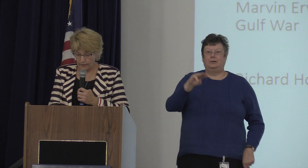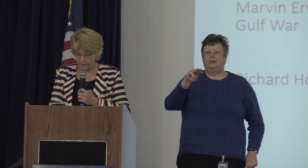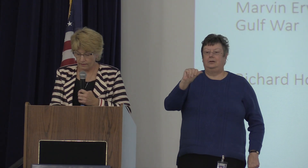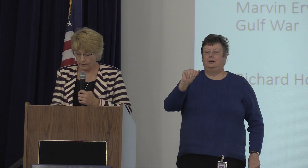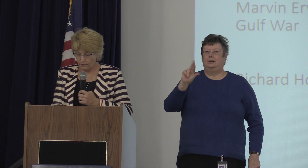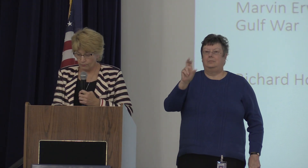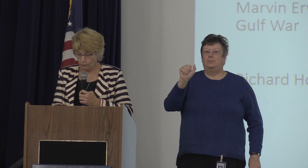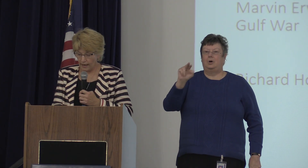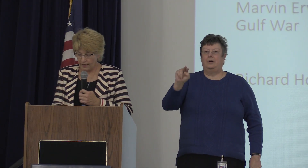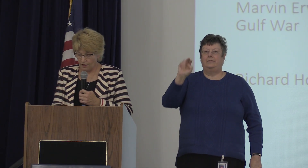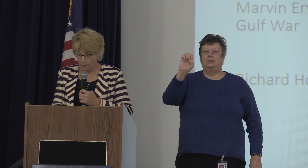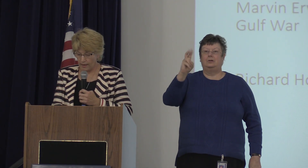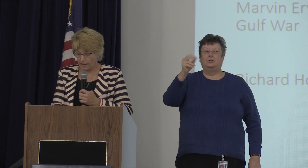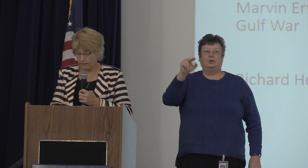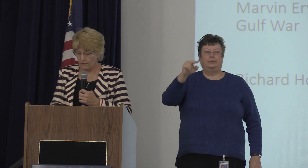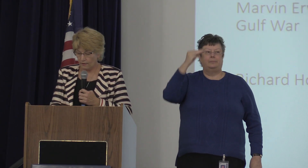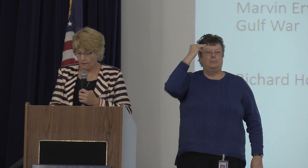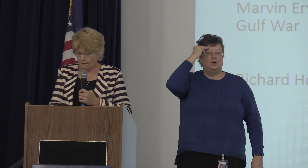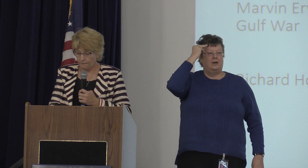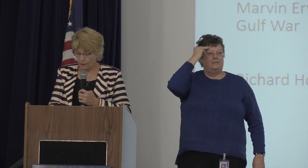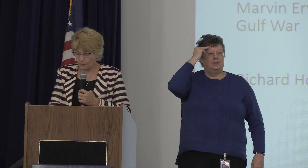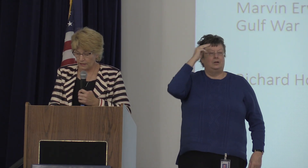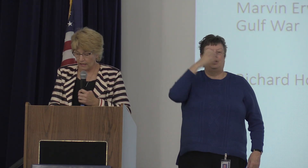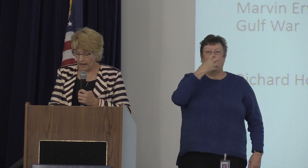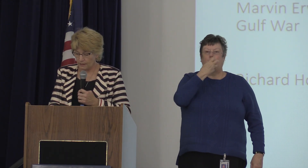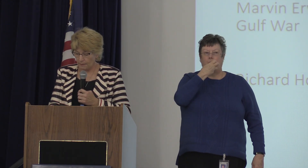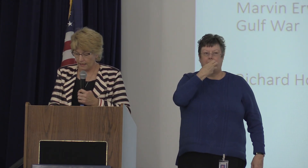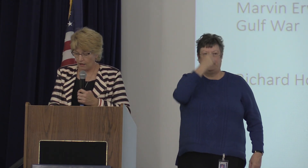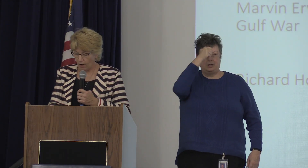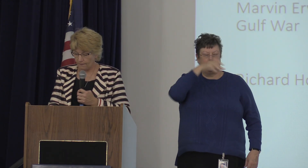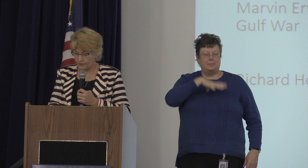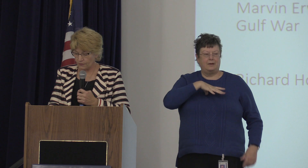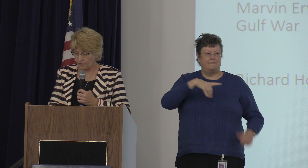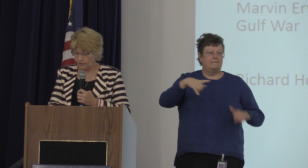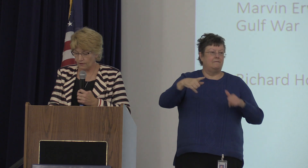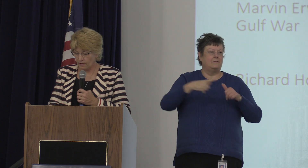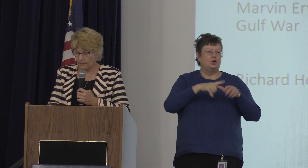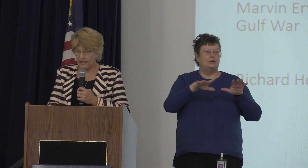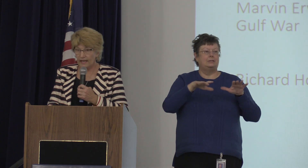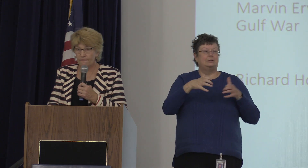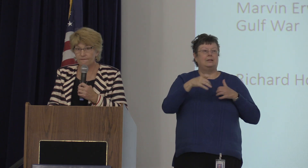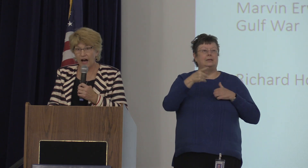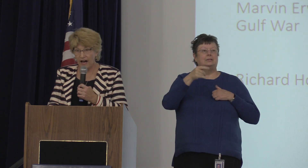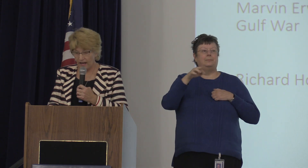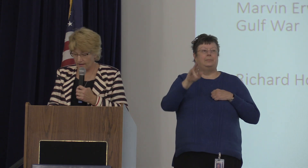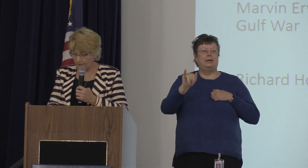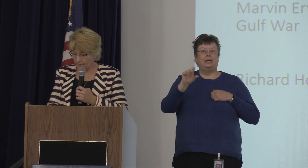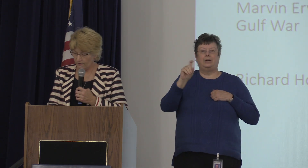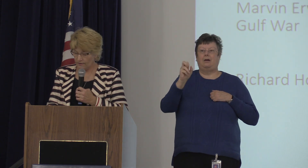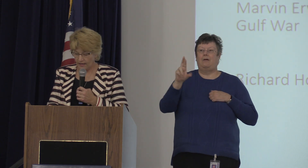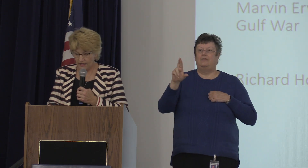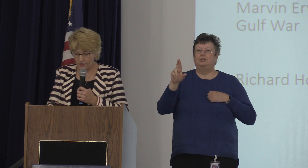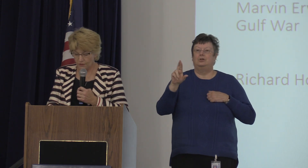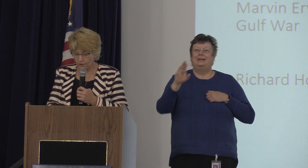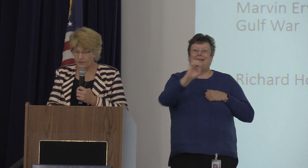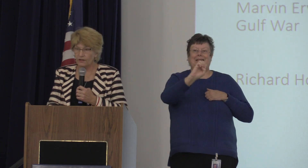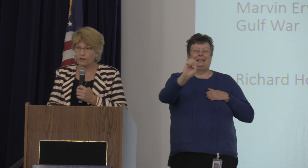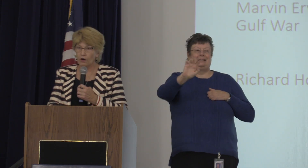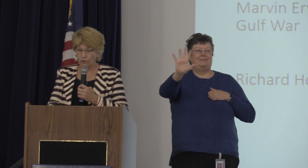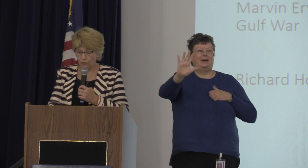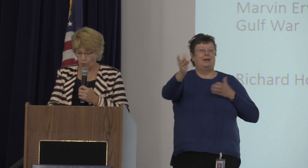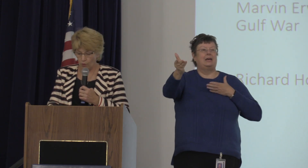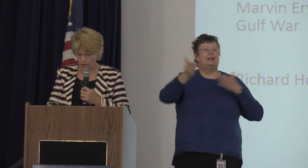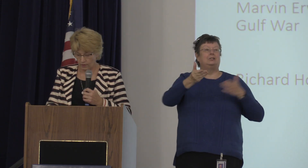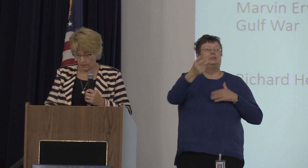Marvin Irwin, Radio Man, First Class Petty Officer, E5, and he served